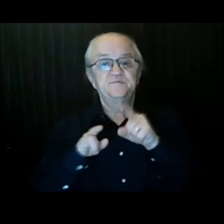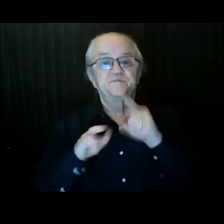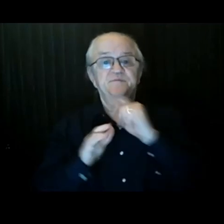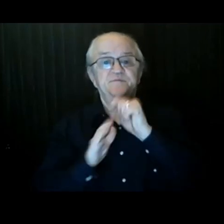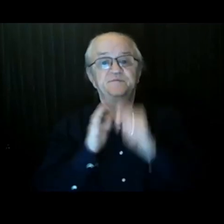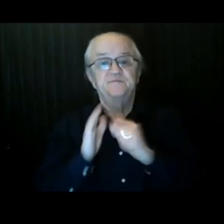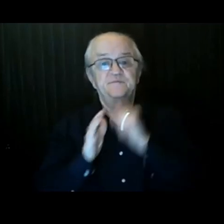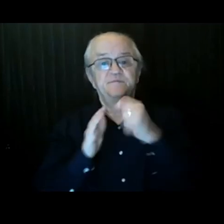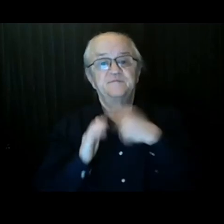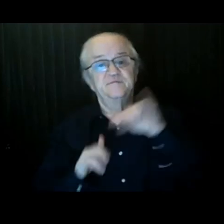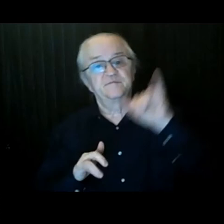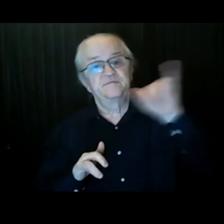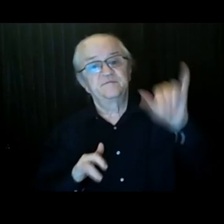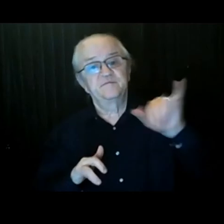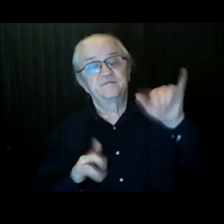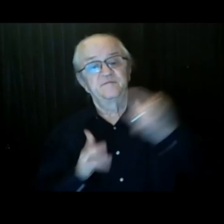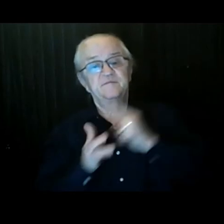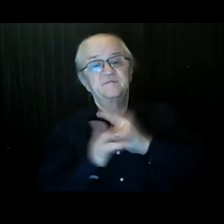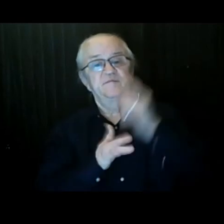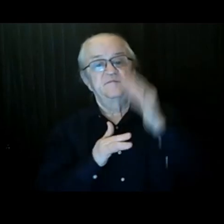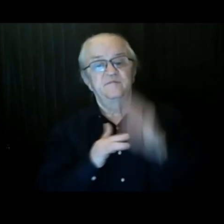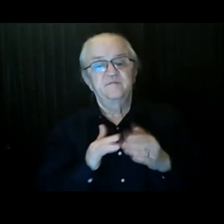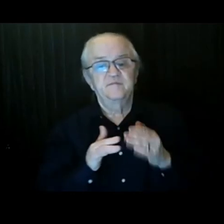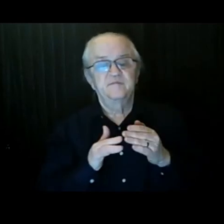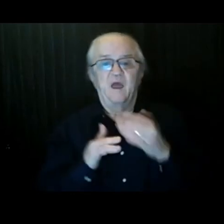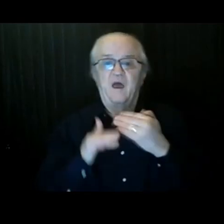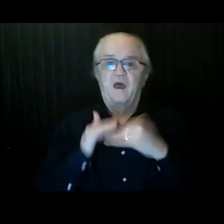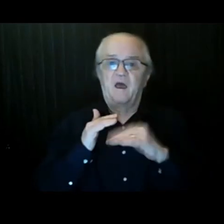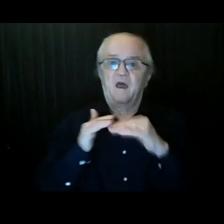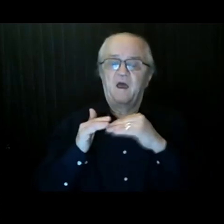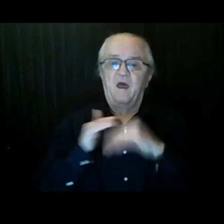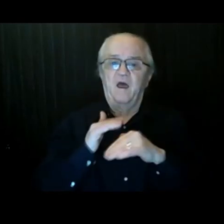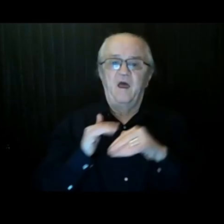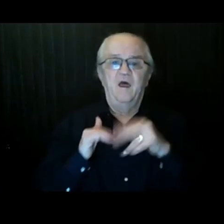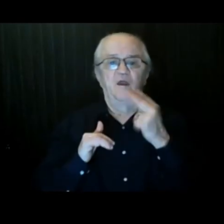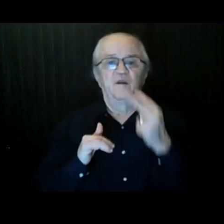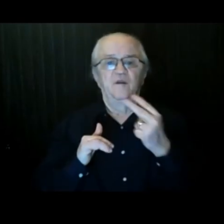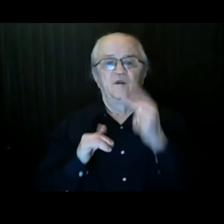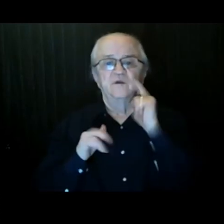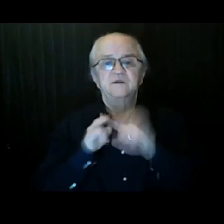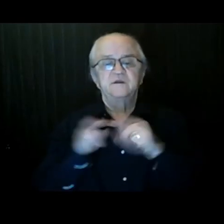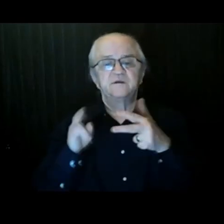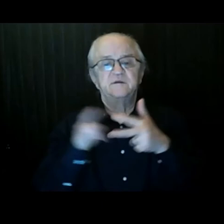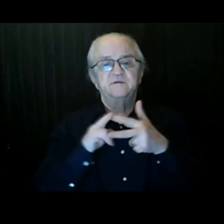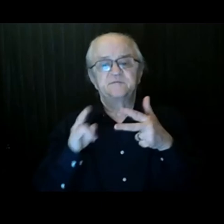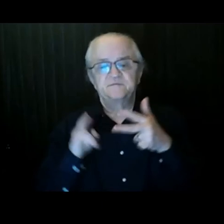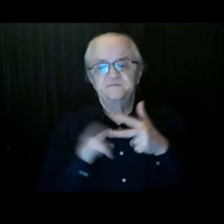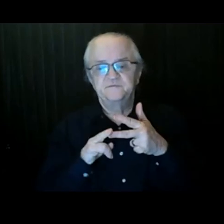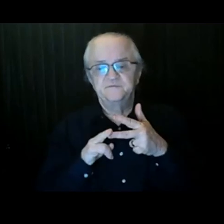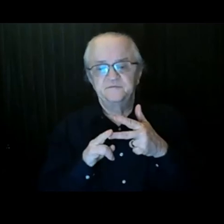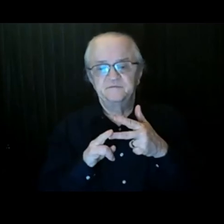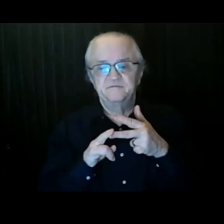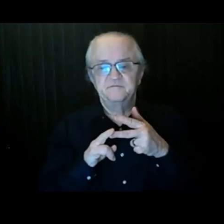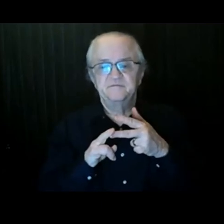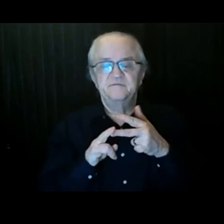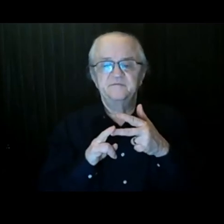on the weekends, somehow I got 2 younger sisters, Laura and Carol. There may be a correlation, but I was a kid and I couldn't figure that